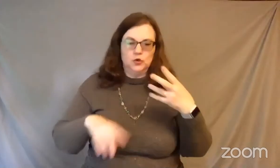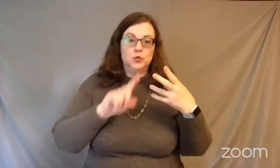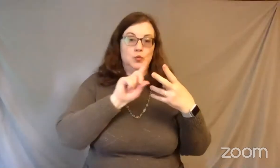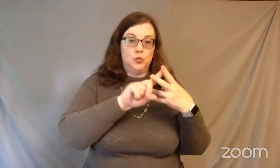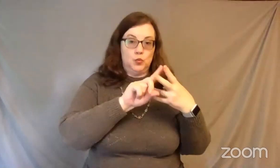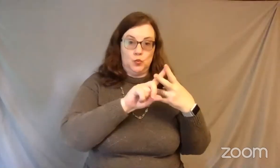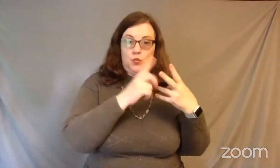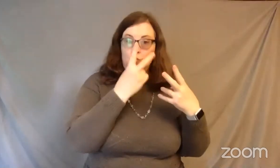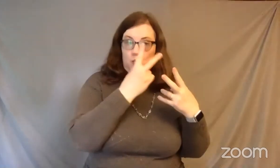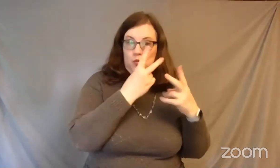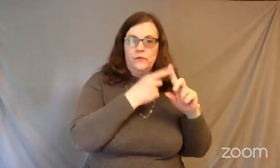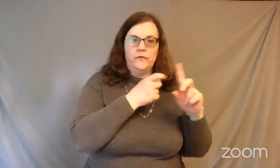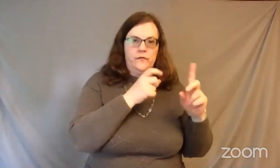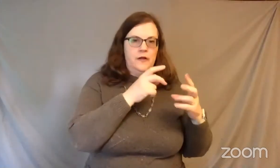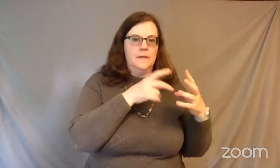We did data analysis on 4 children.